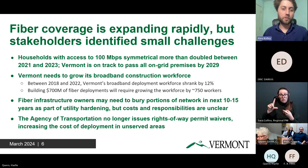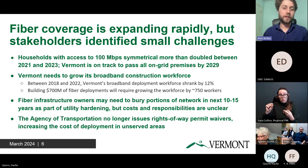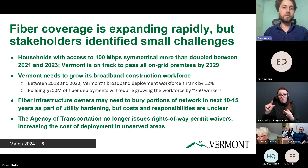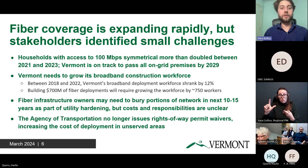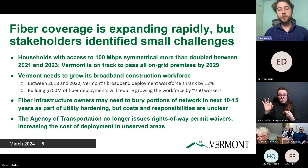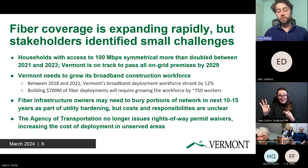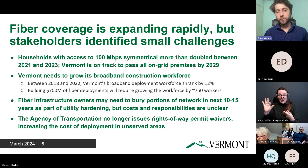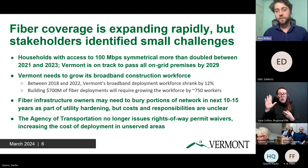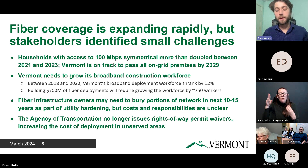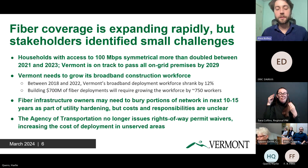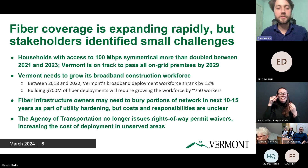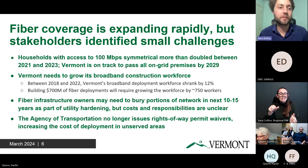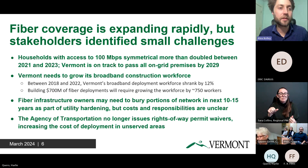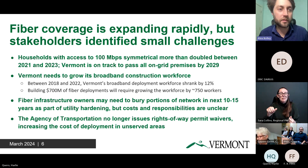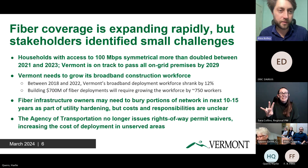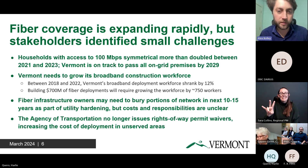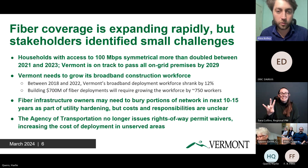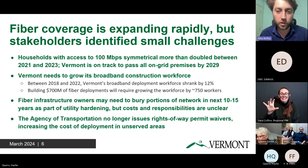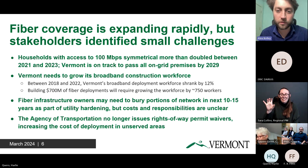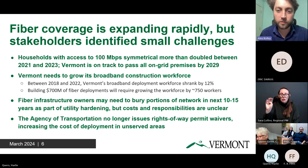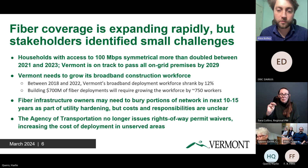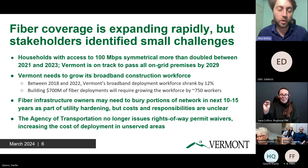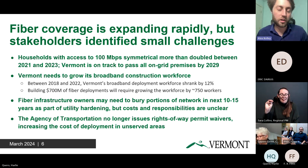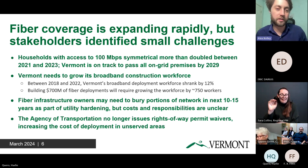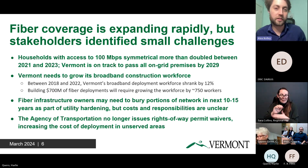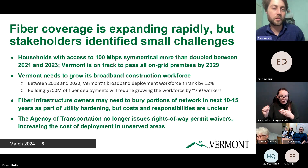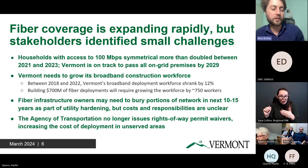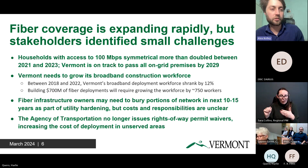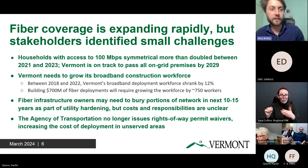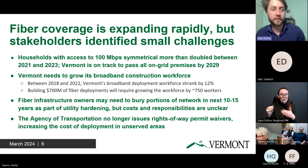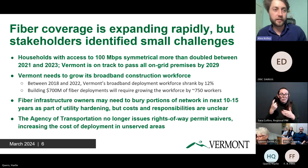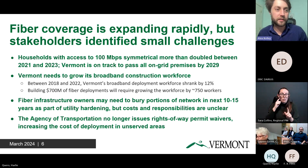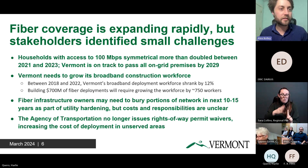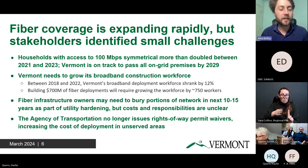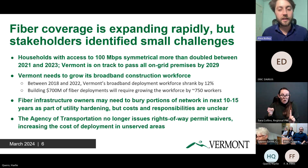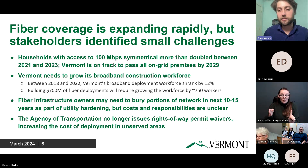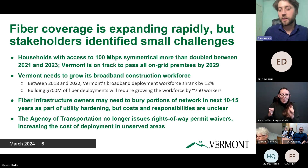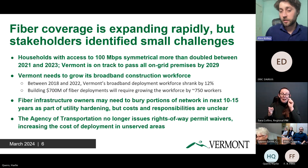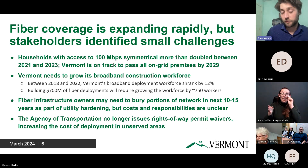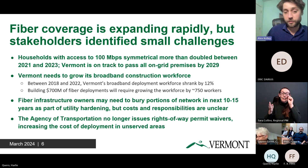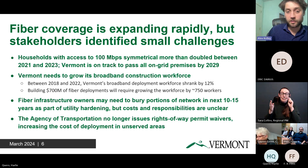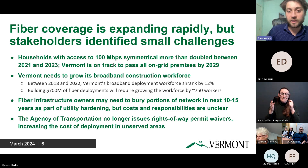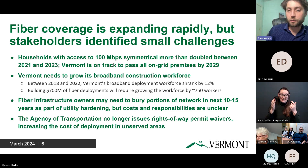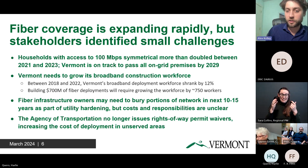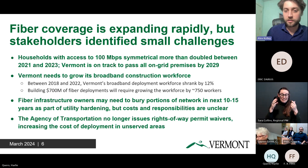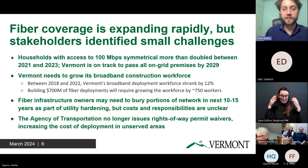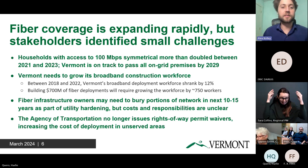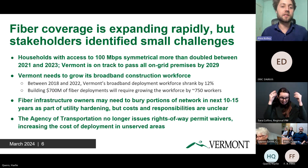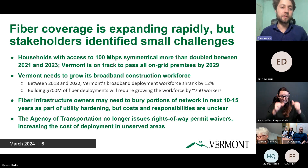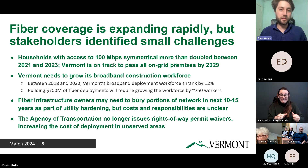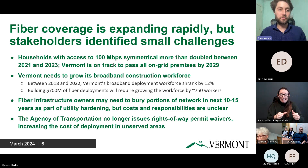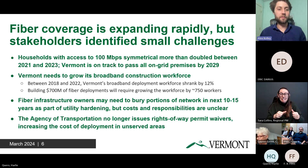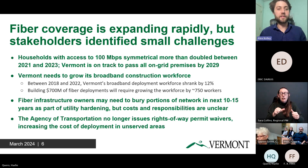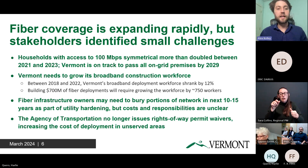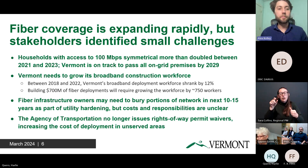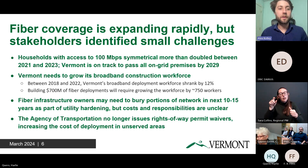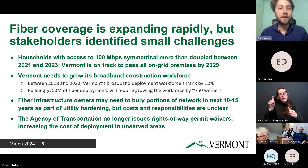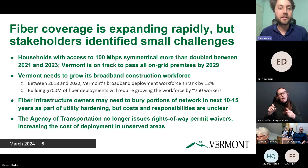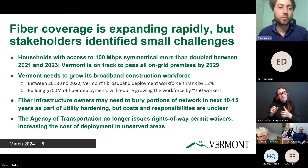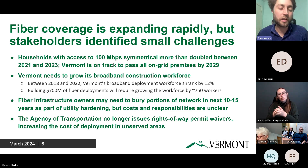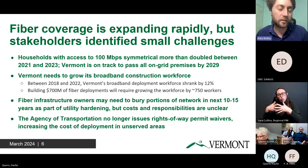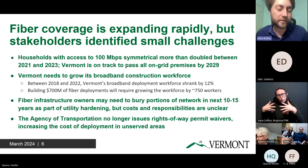it will require growing the workforce by about 750 workers, according to our calculations. Not all of those are line workers. That's inclusive of